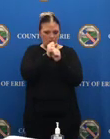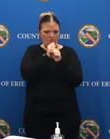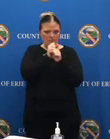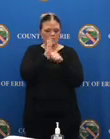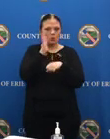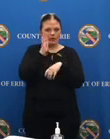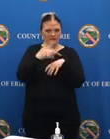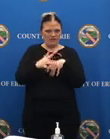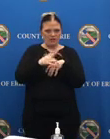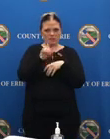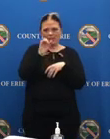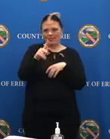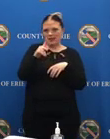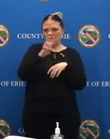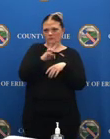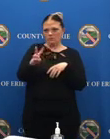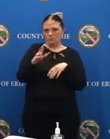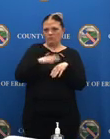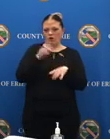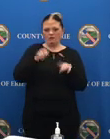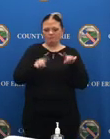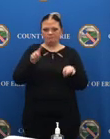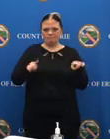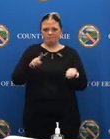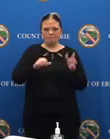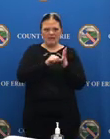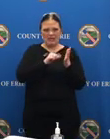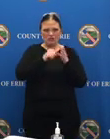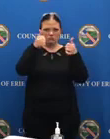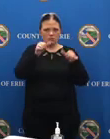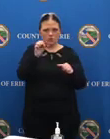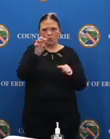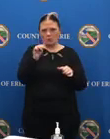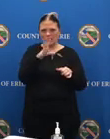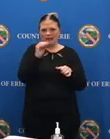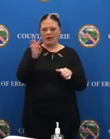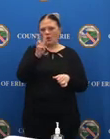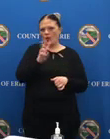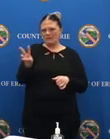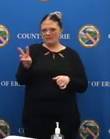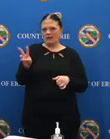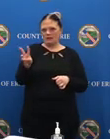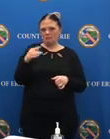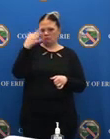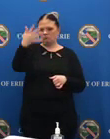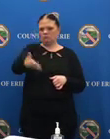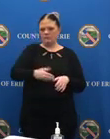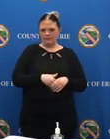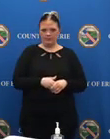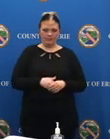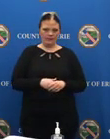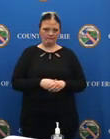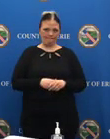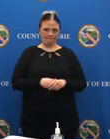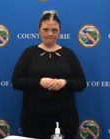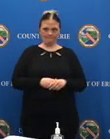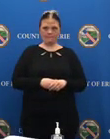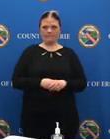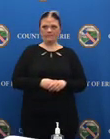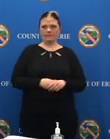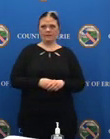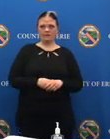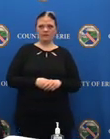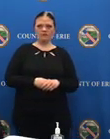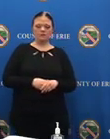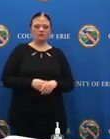you on our various pages, as well as eventually our website coronavirus page. And then the